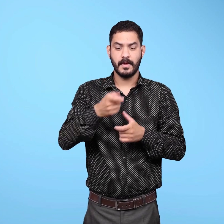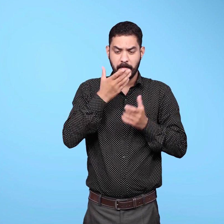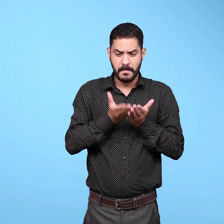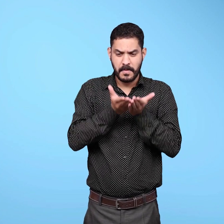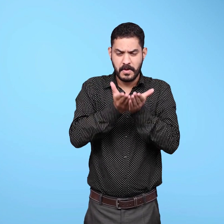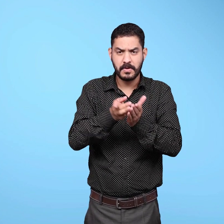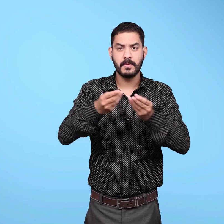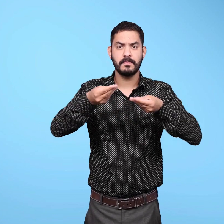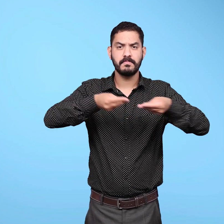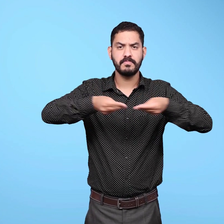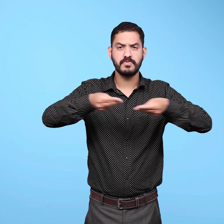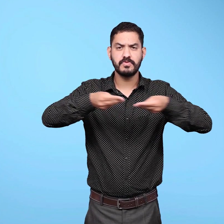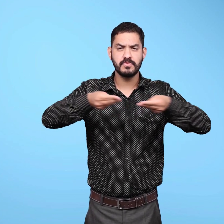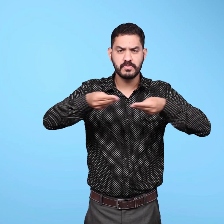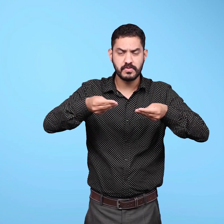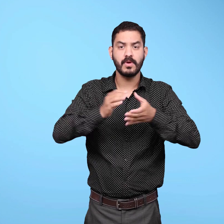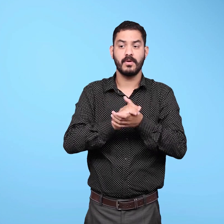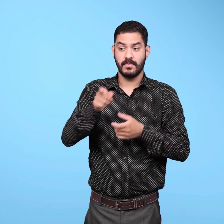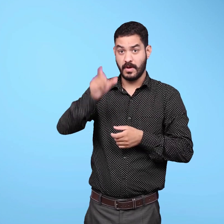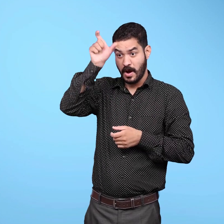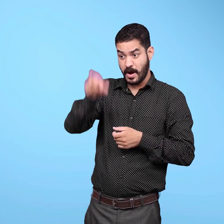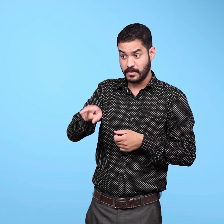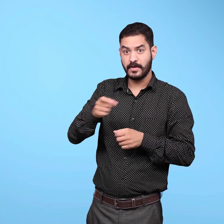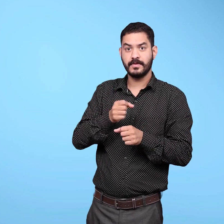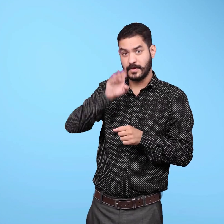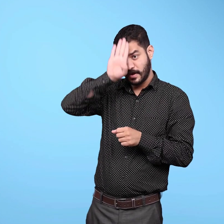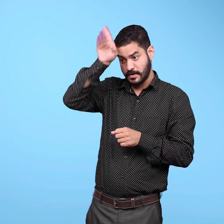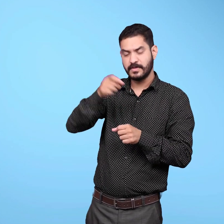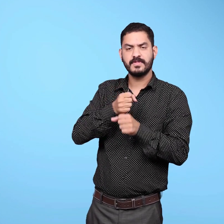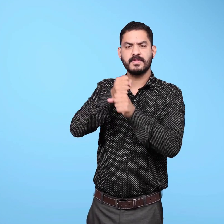Special gifts were brought by merchants for the king.